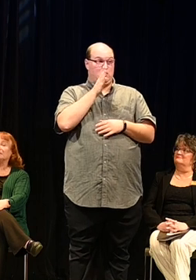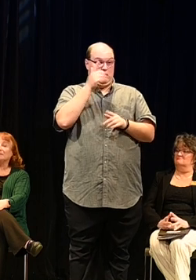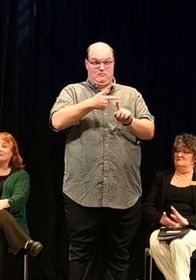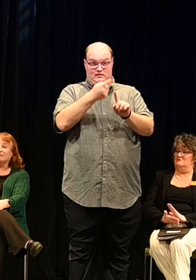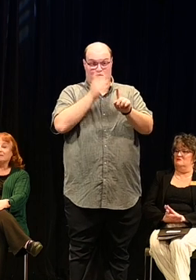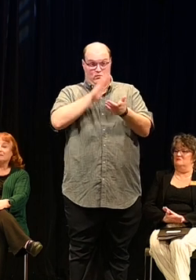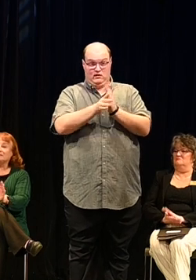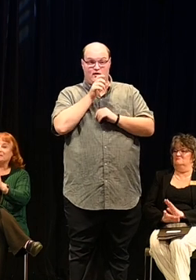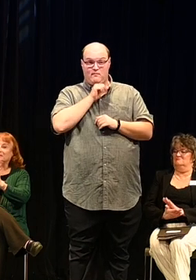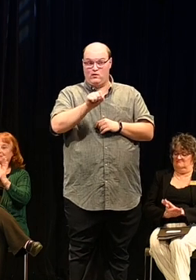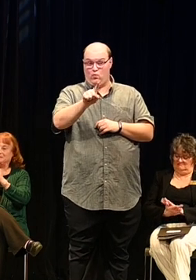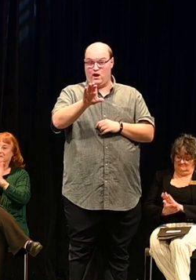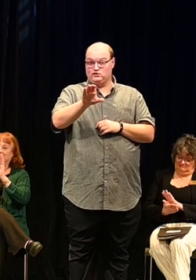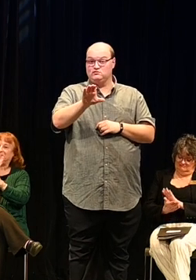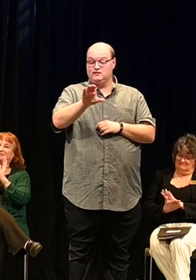next month,